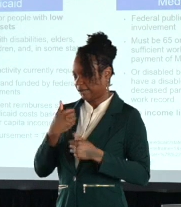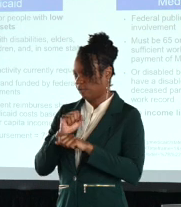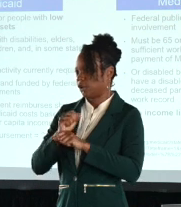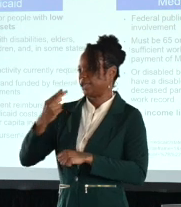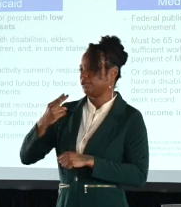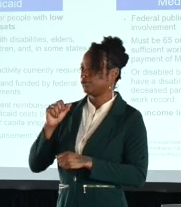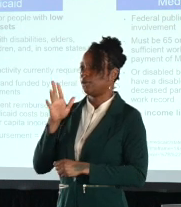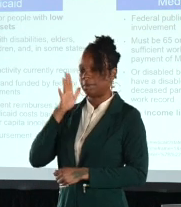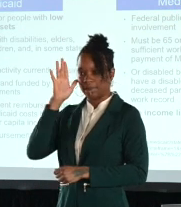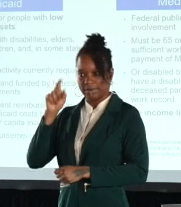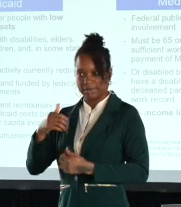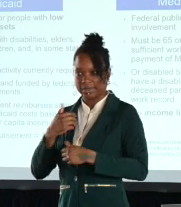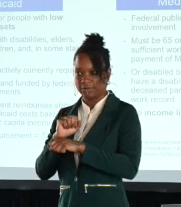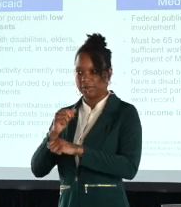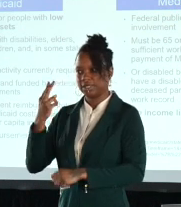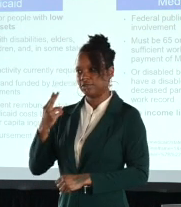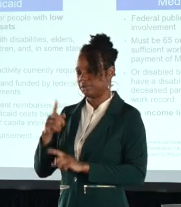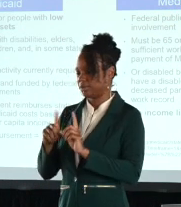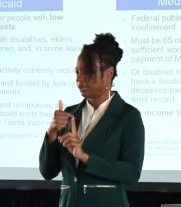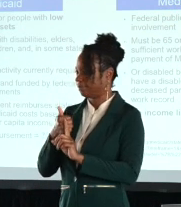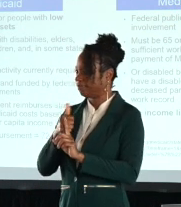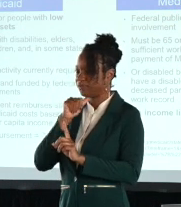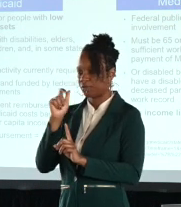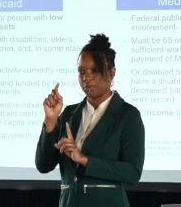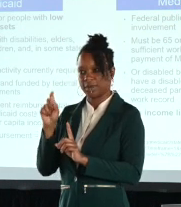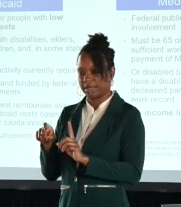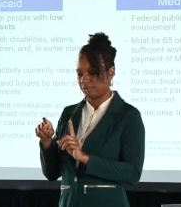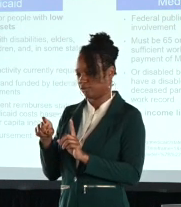qualify, okay, because you worked and you paid into the system.